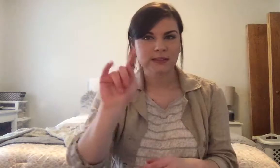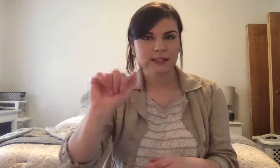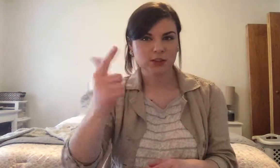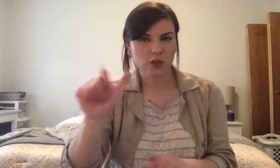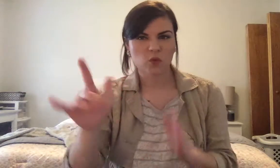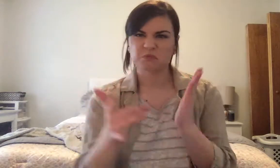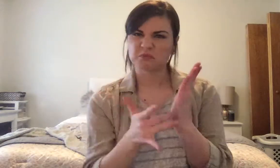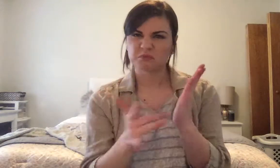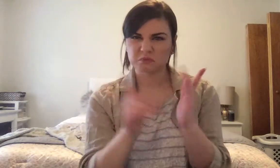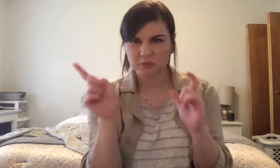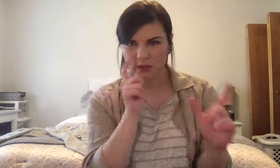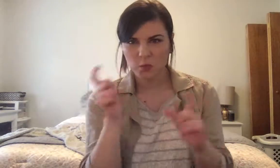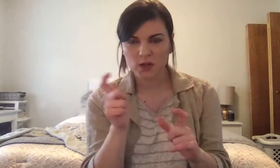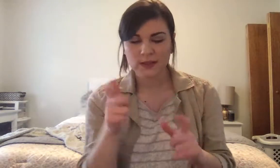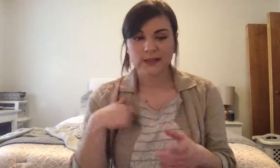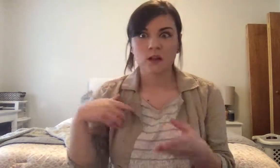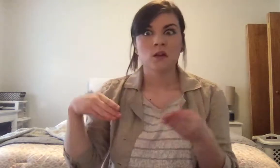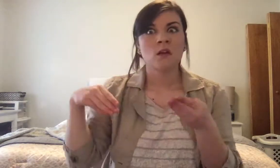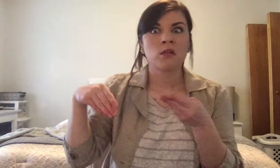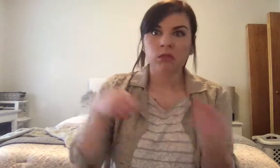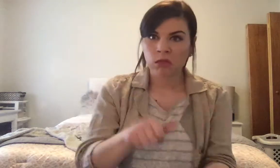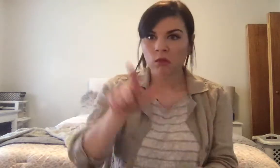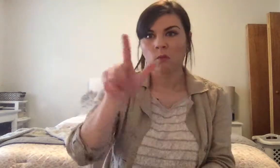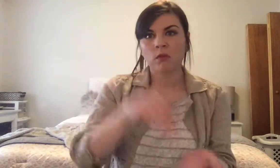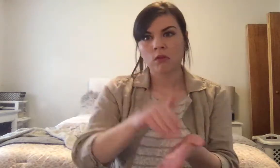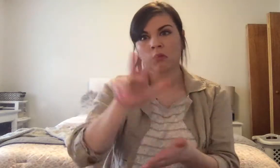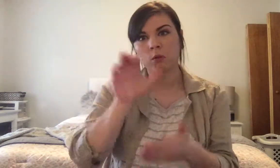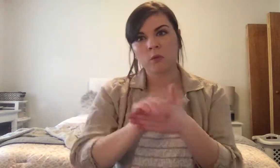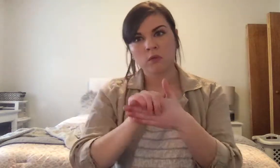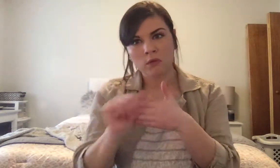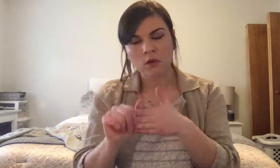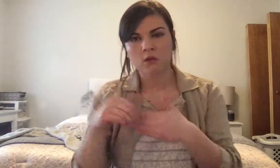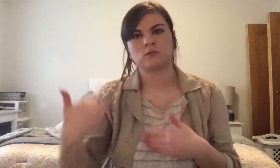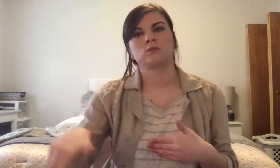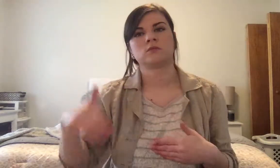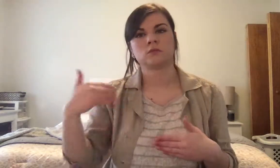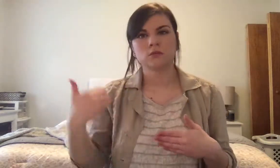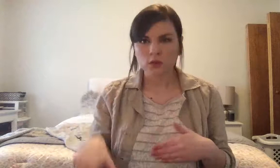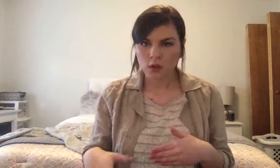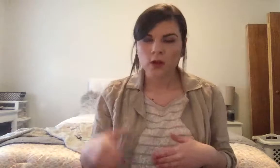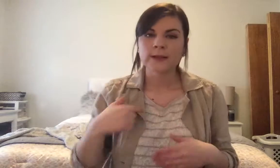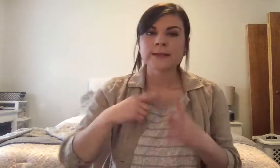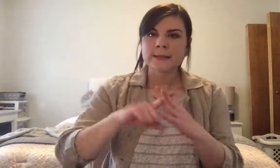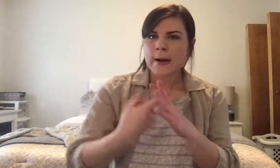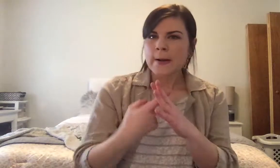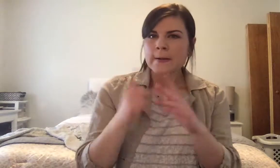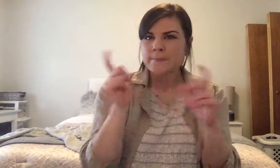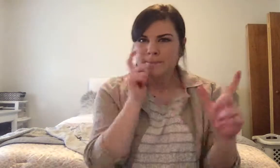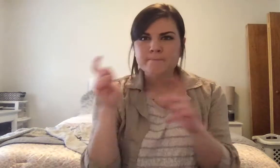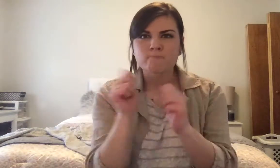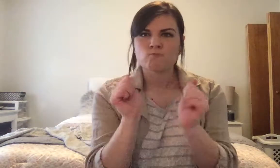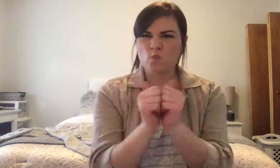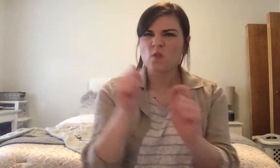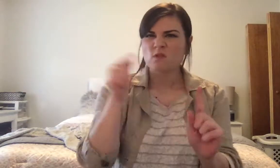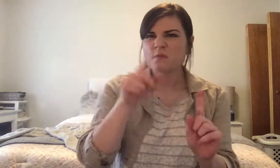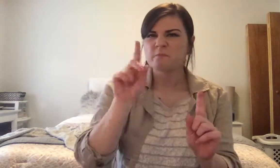spent about $1,300 on my digital setup and started shooting digital, but honestly, I just kind of